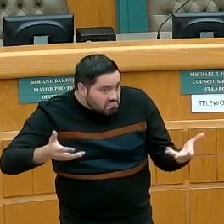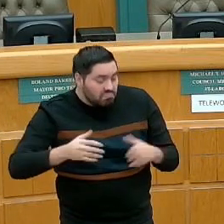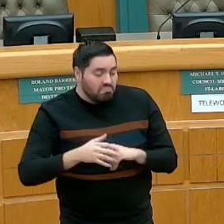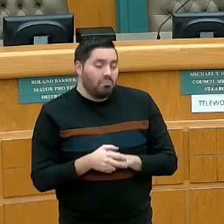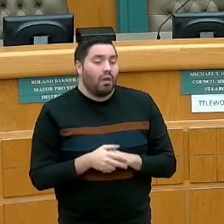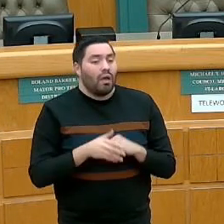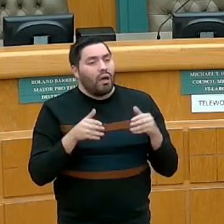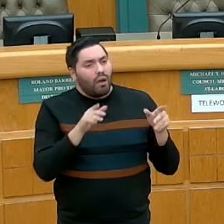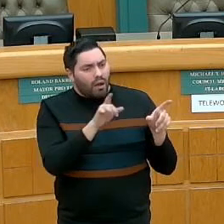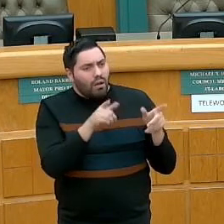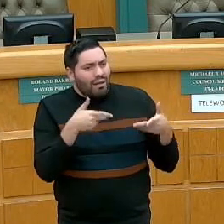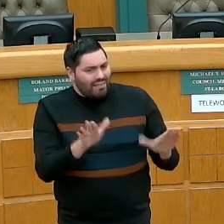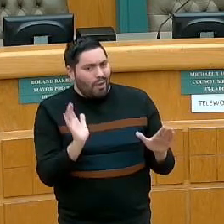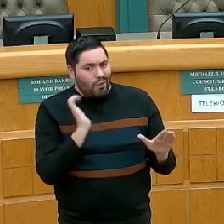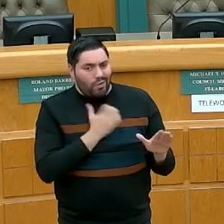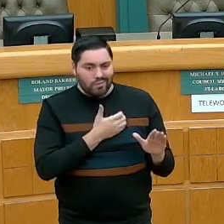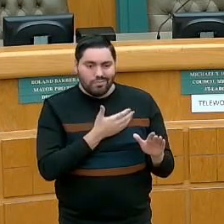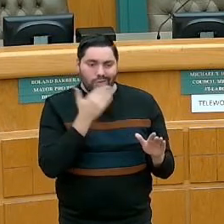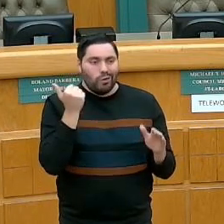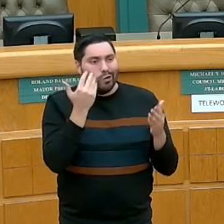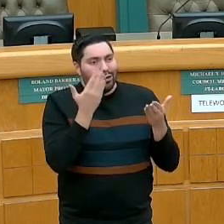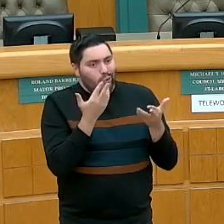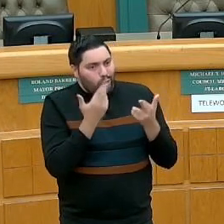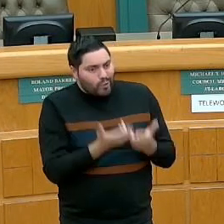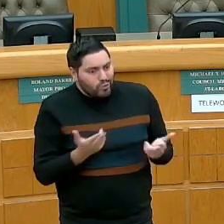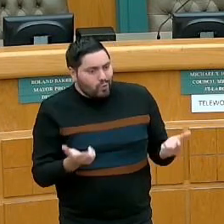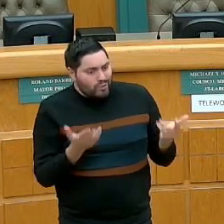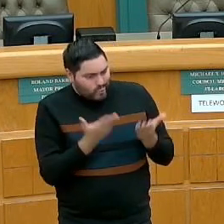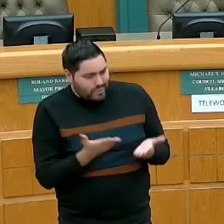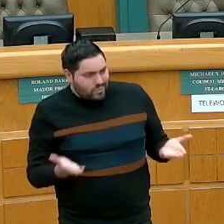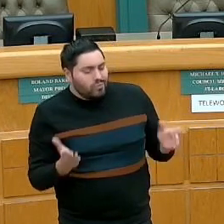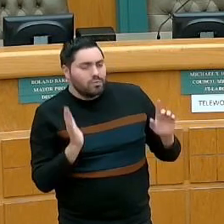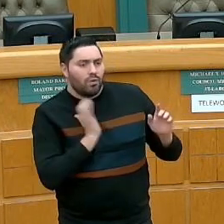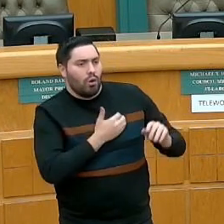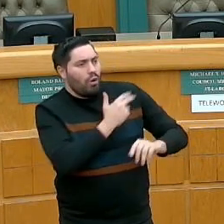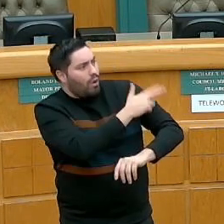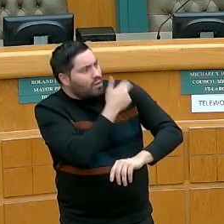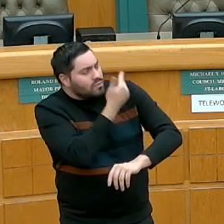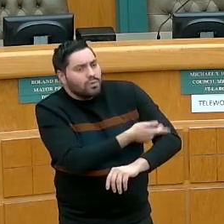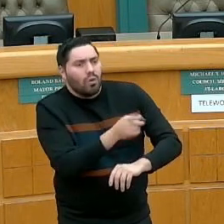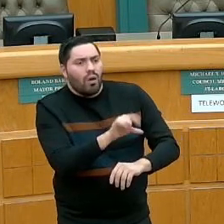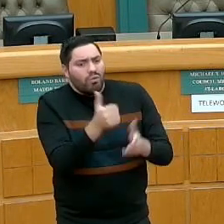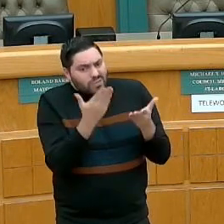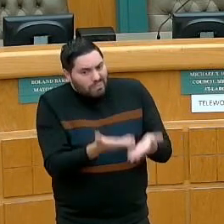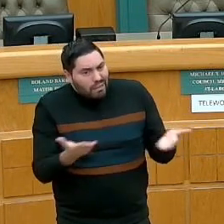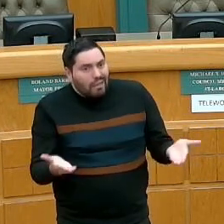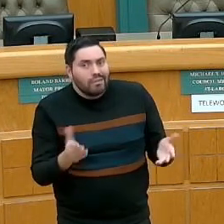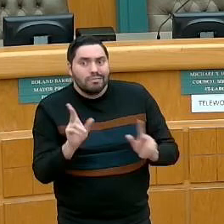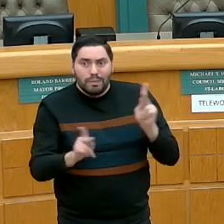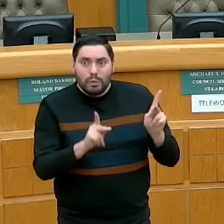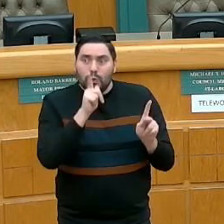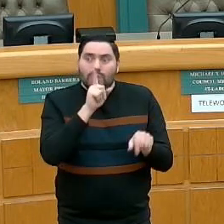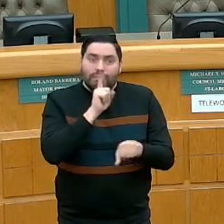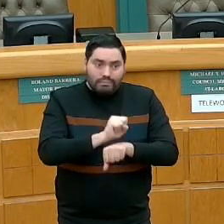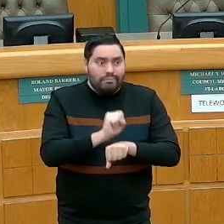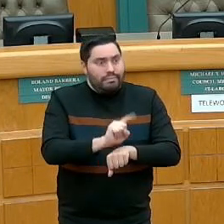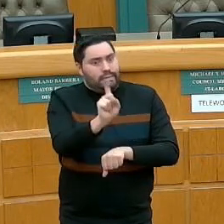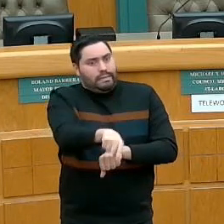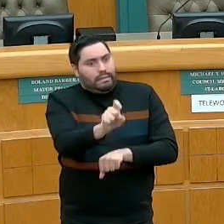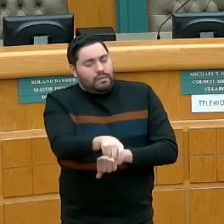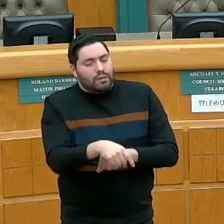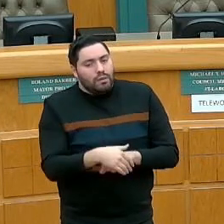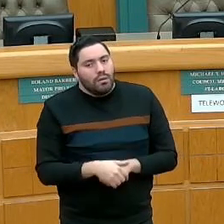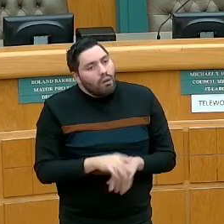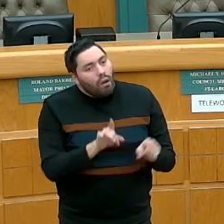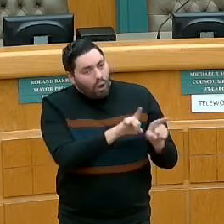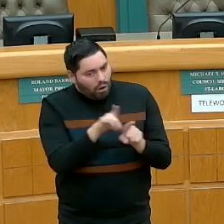have better resources at our hospitals and other supplies to treat those that need the help. We'll also be